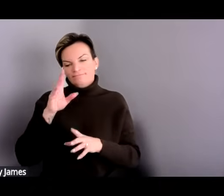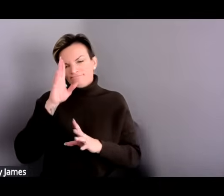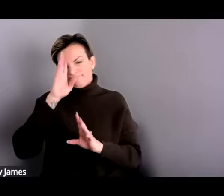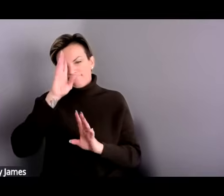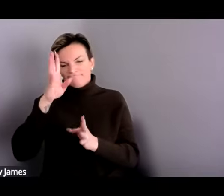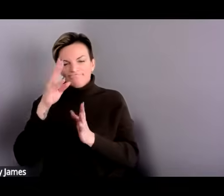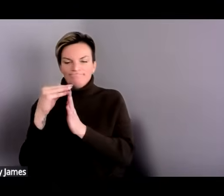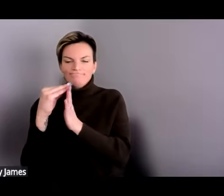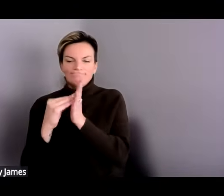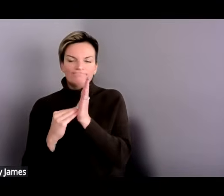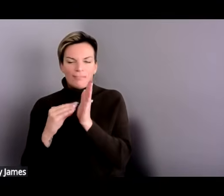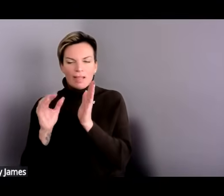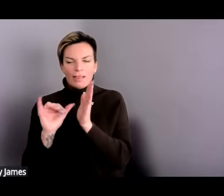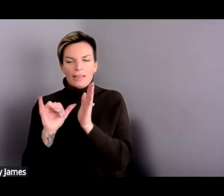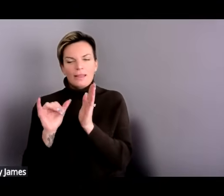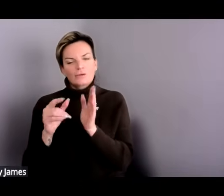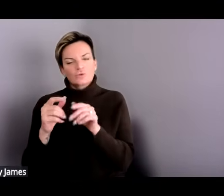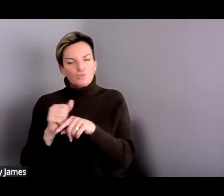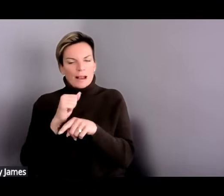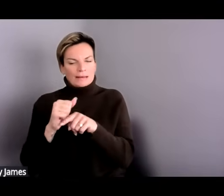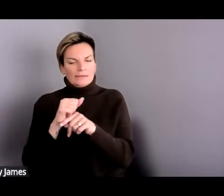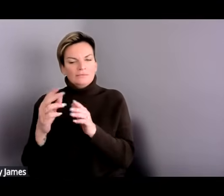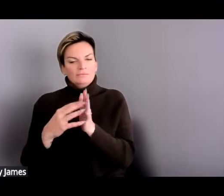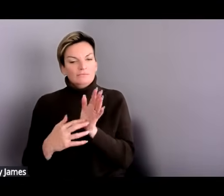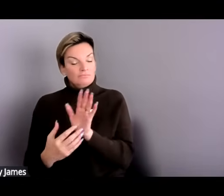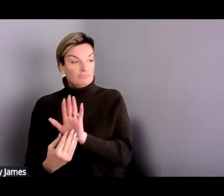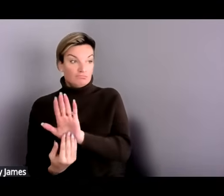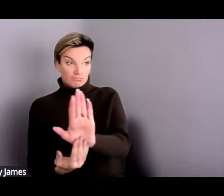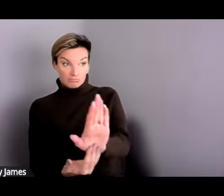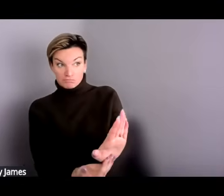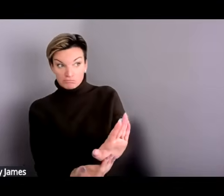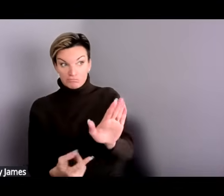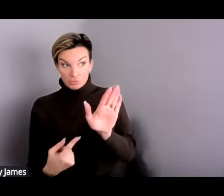changes version. And then that was transmitted to the legislature.